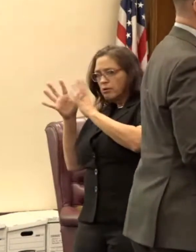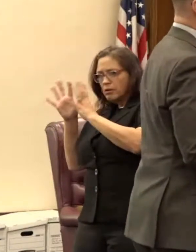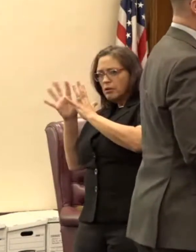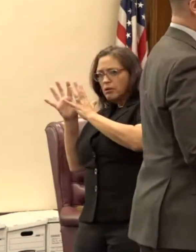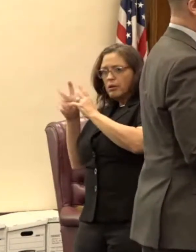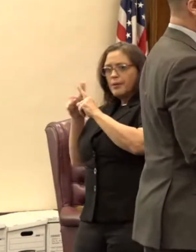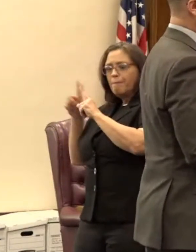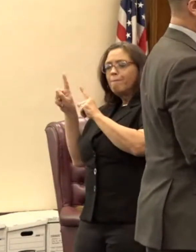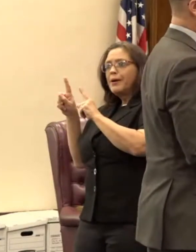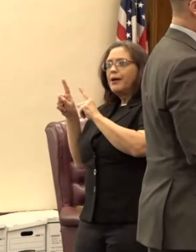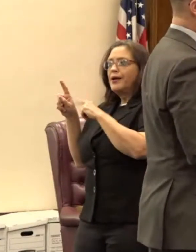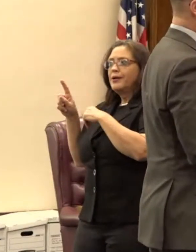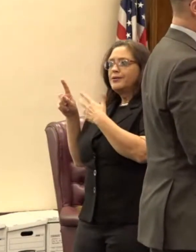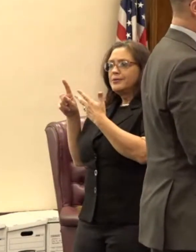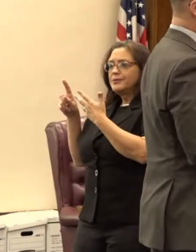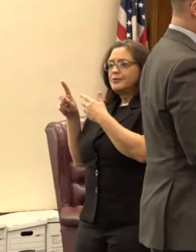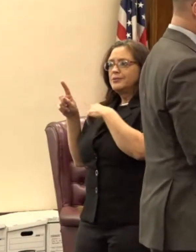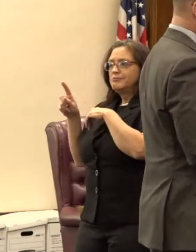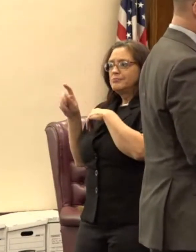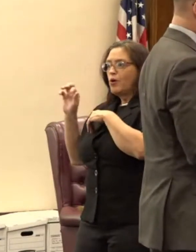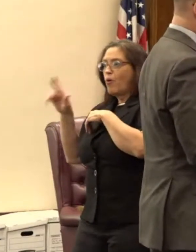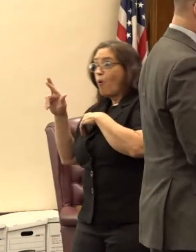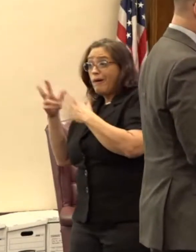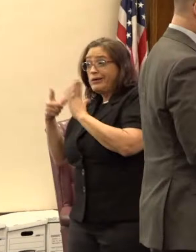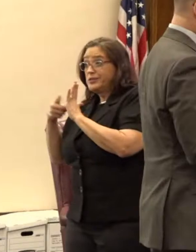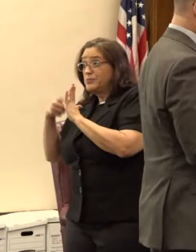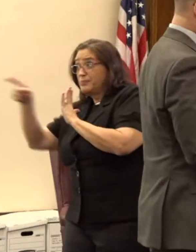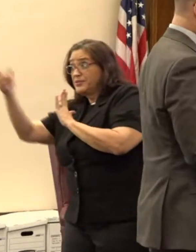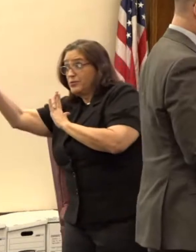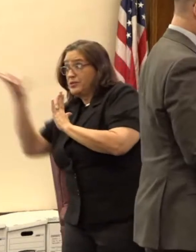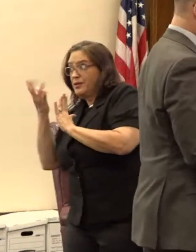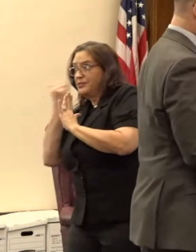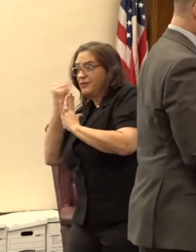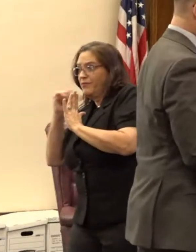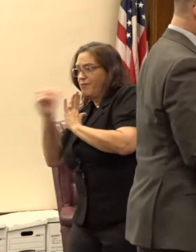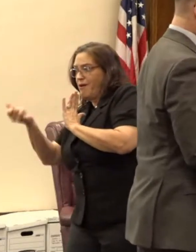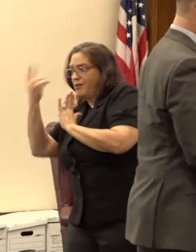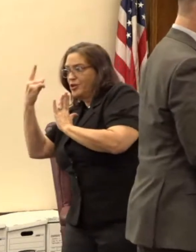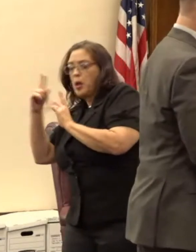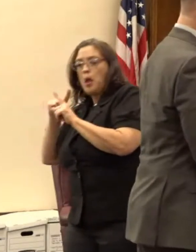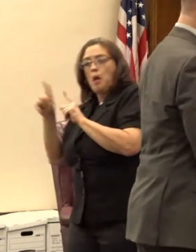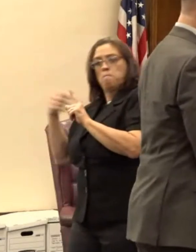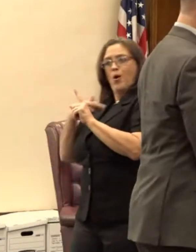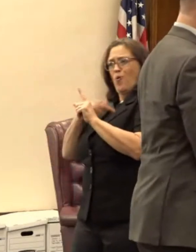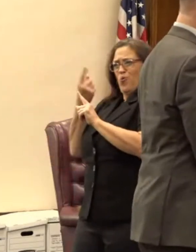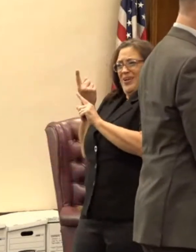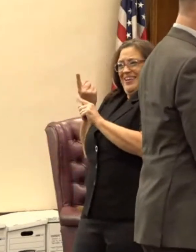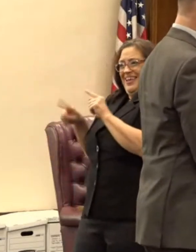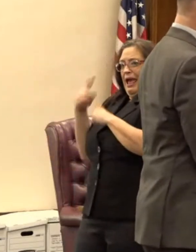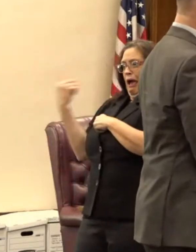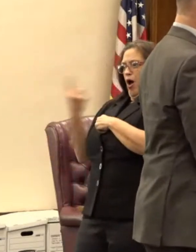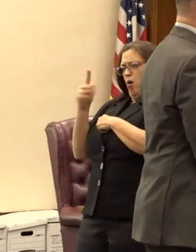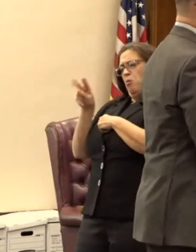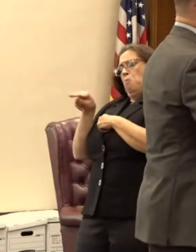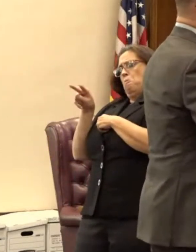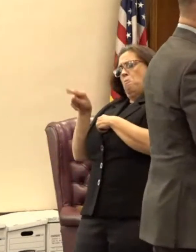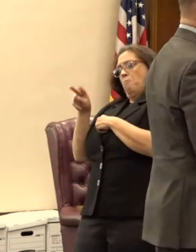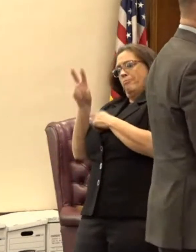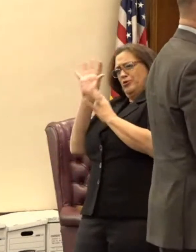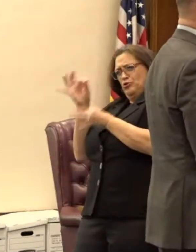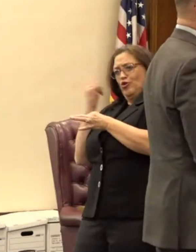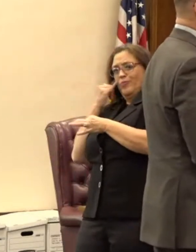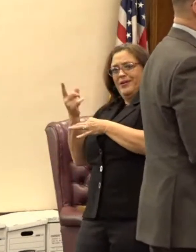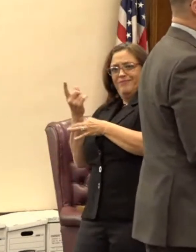or they'll tell us if they're not understanding, but we can't always gauge whether somebody's completely understanding everything that's